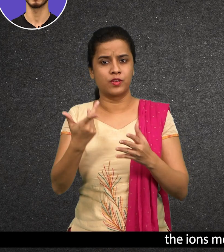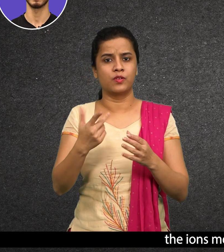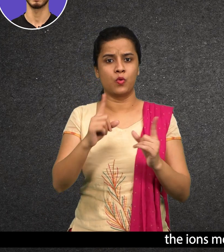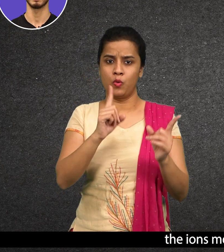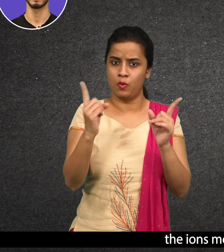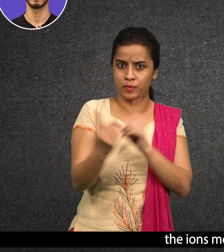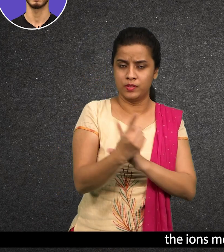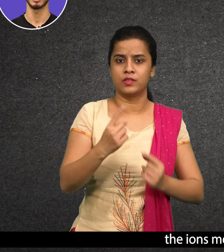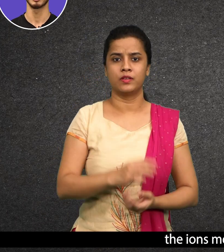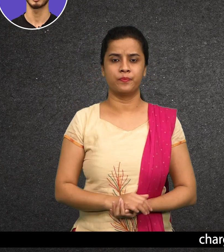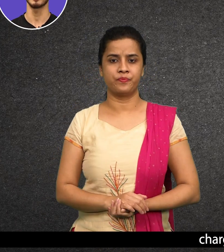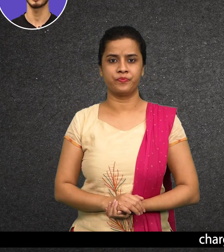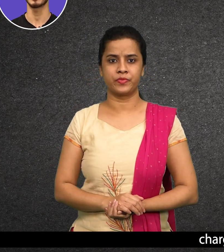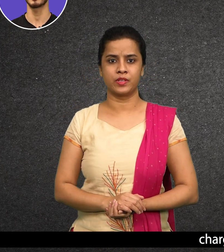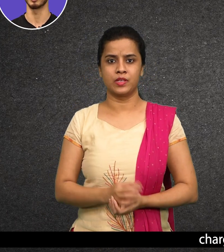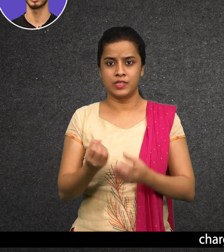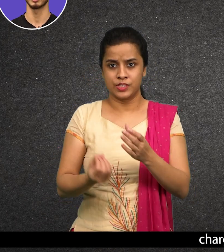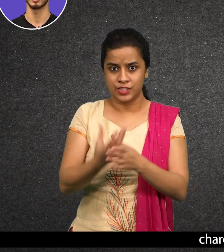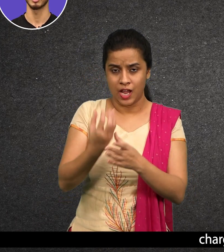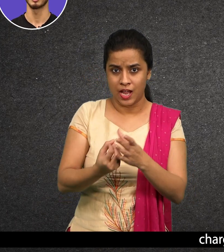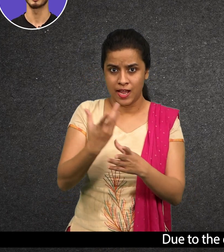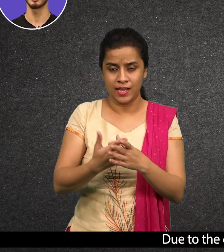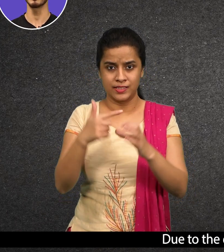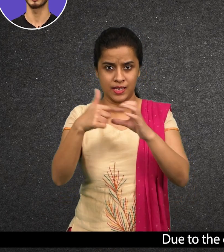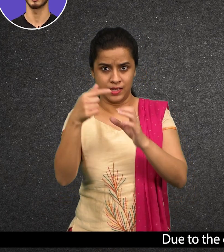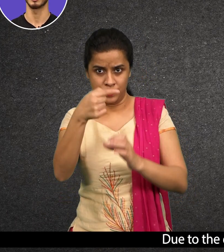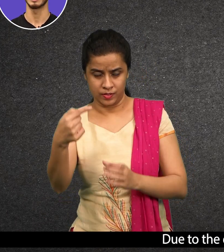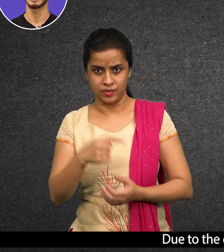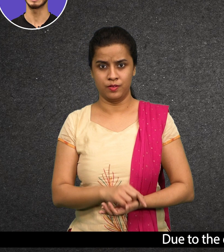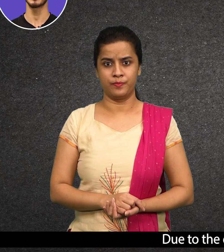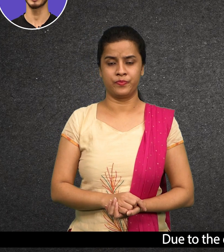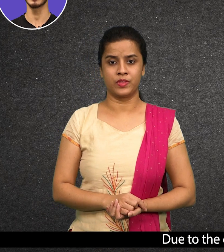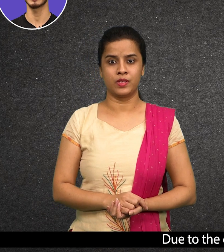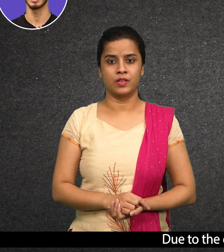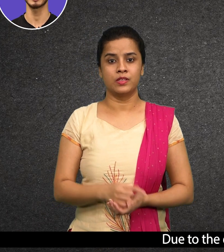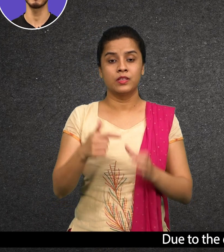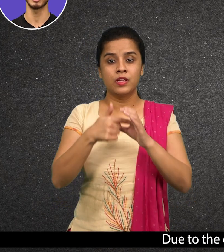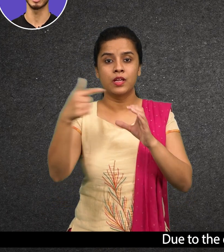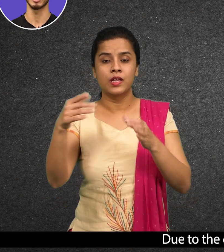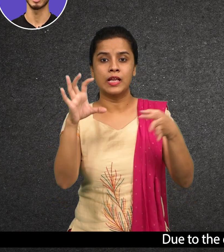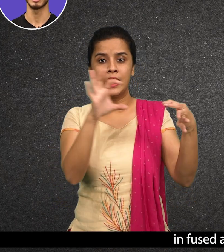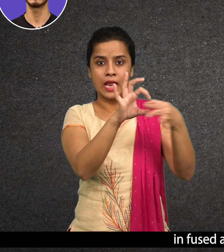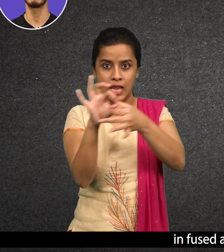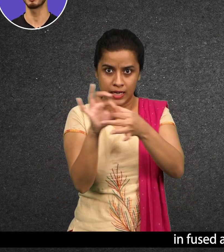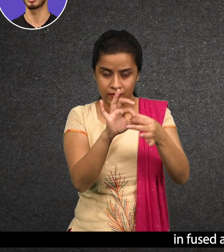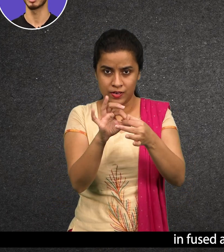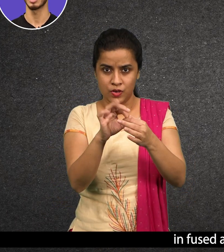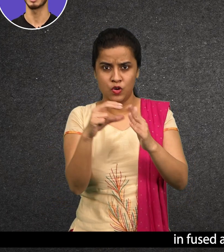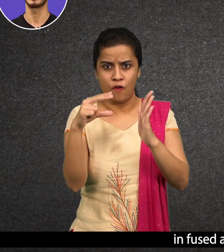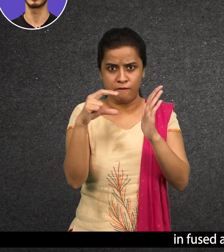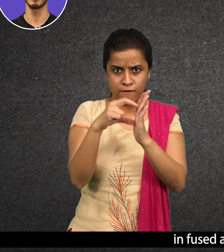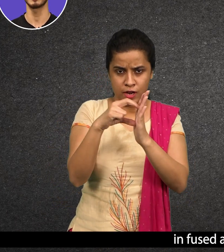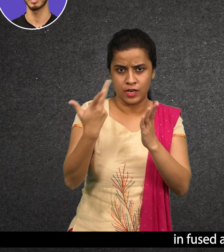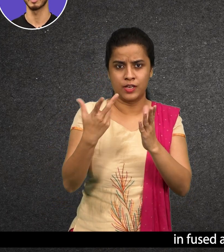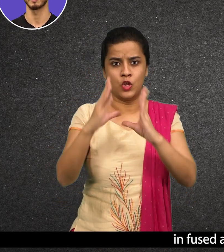oppositely charged electrodes due to the electrical conductivity is fused